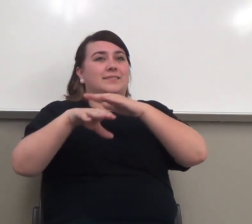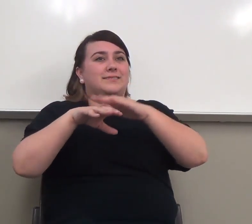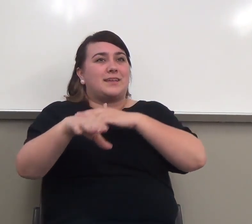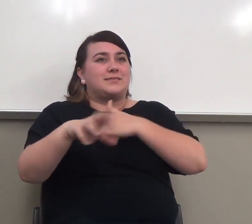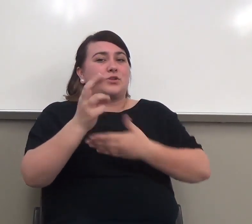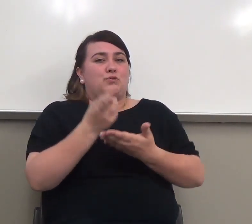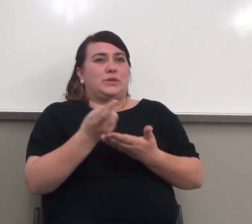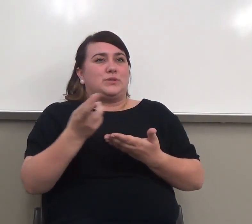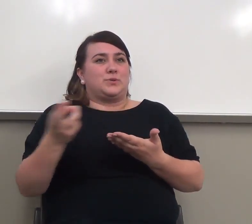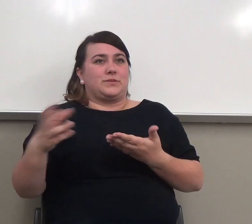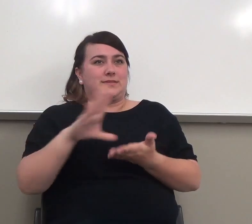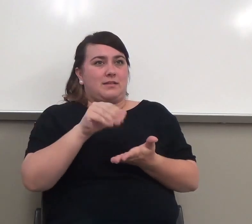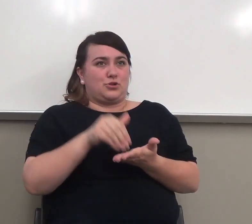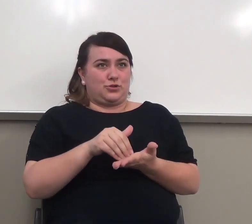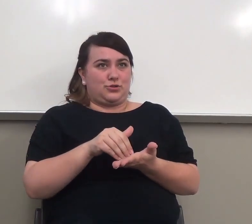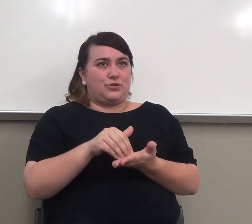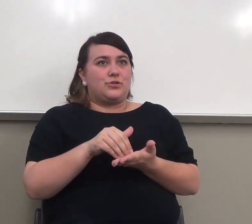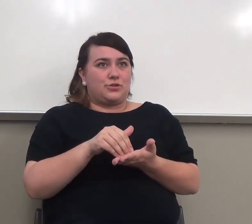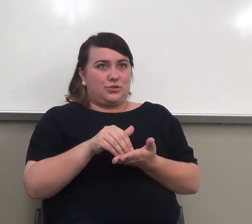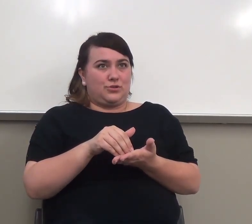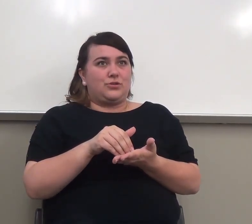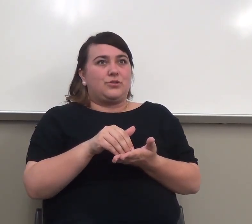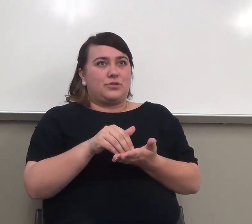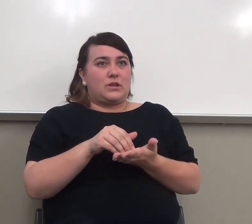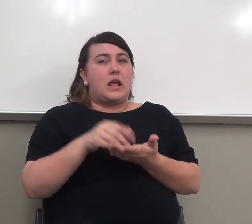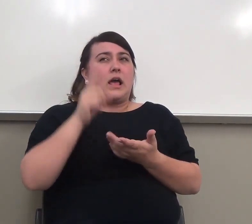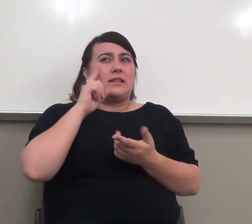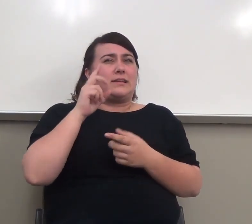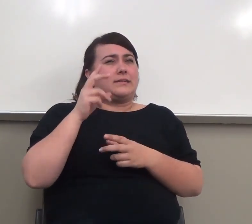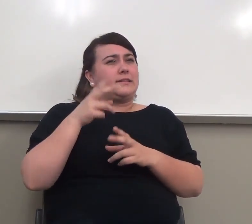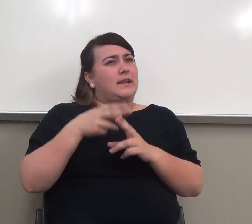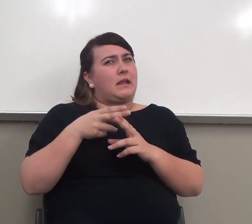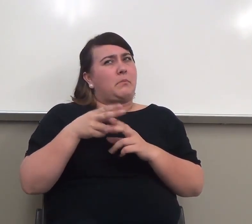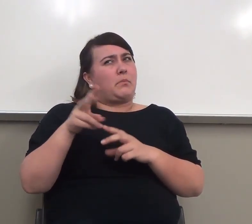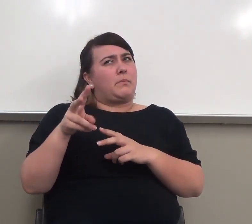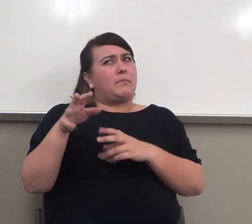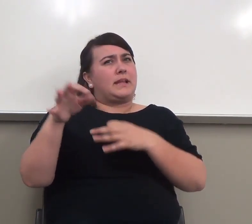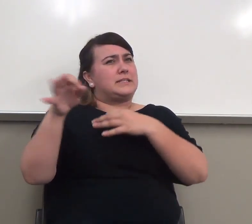Resource Center, which I think does not explain so well.